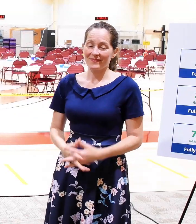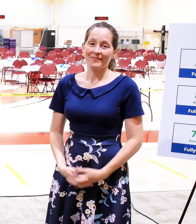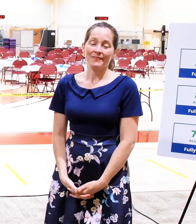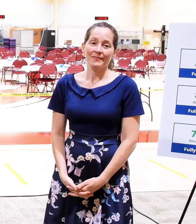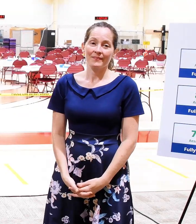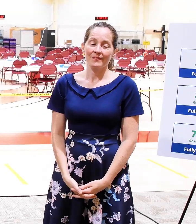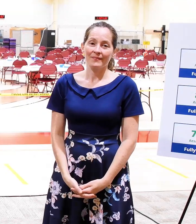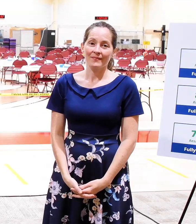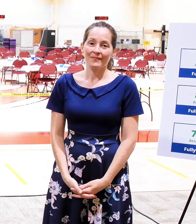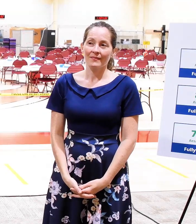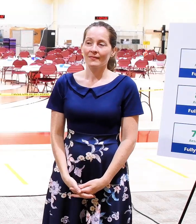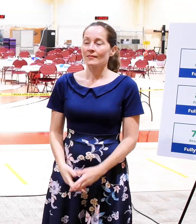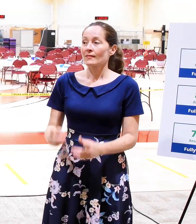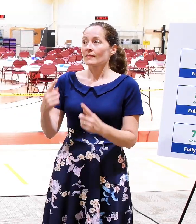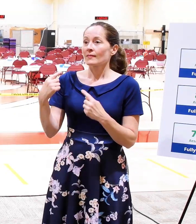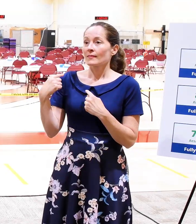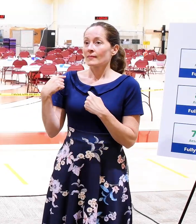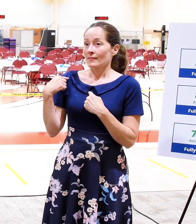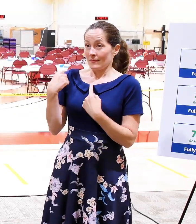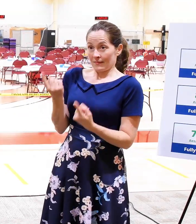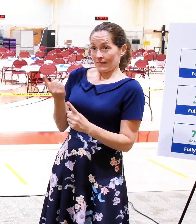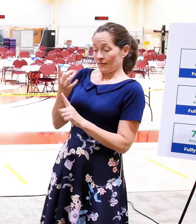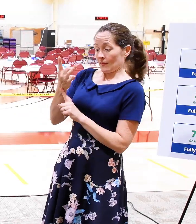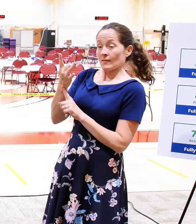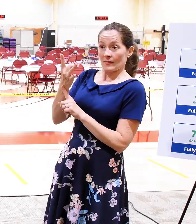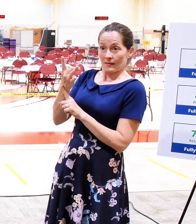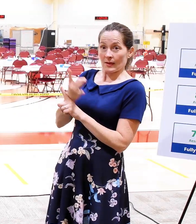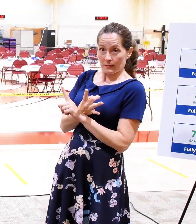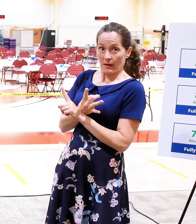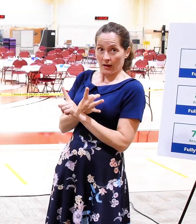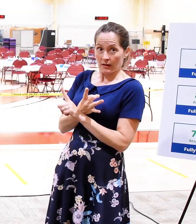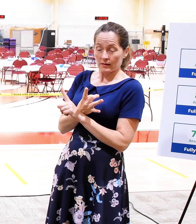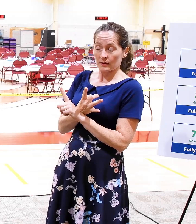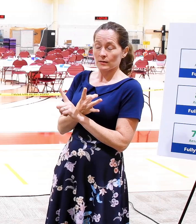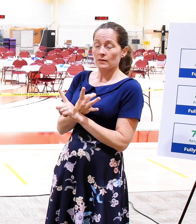Over the past 8 months, more than